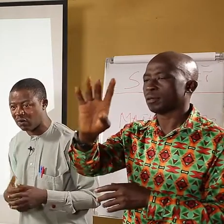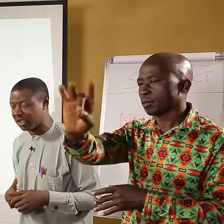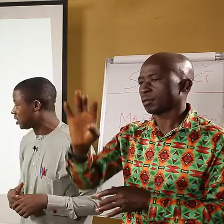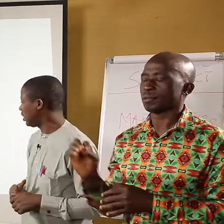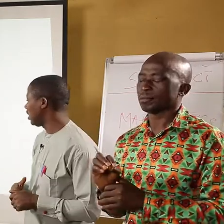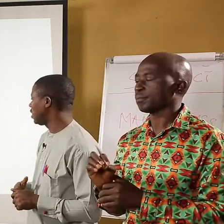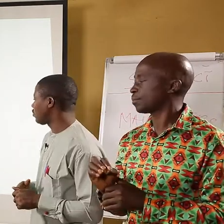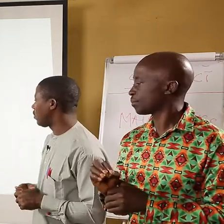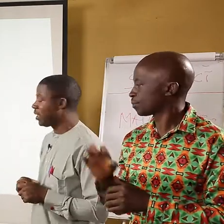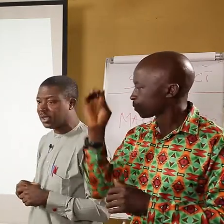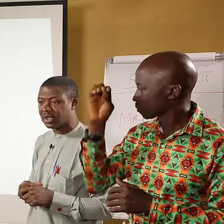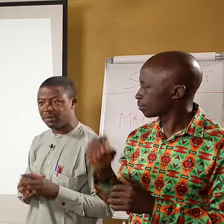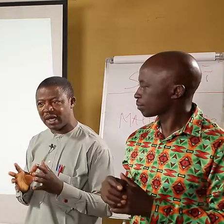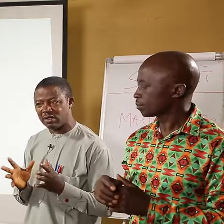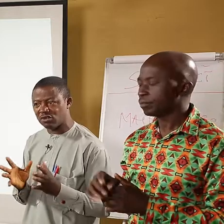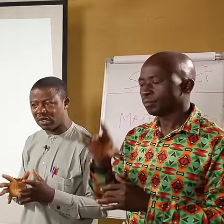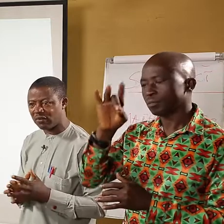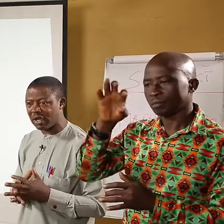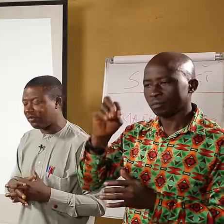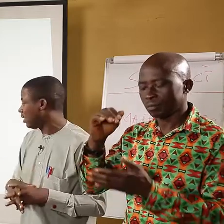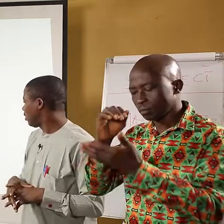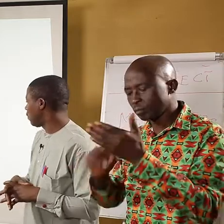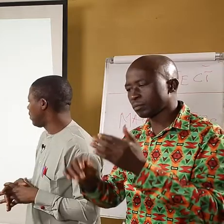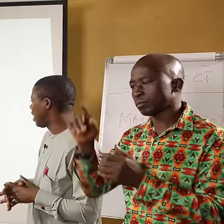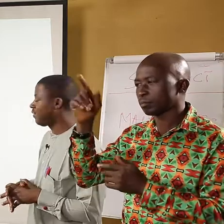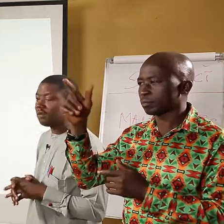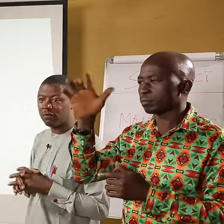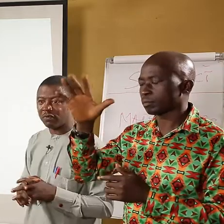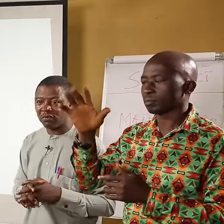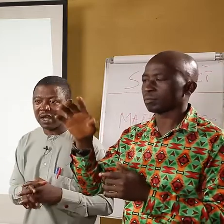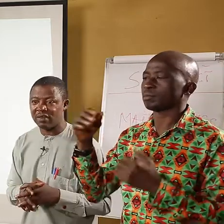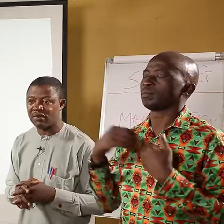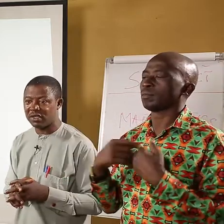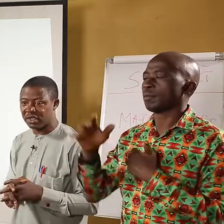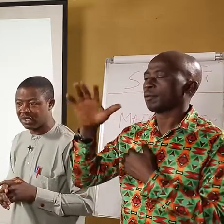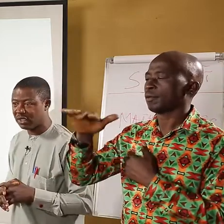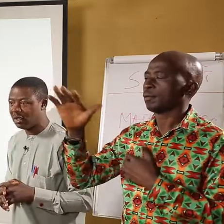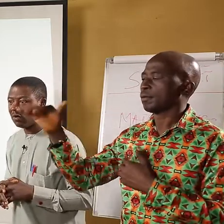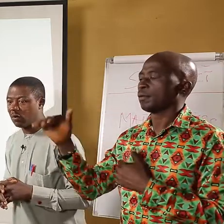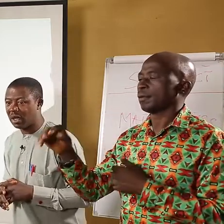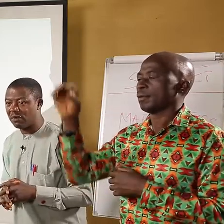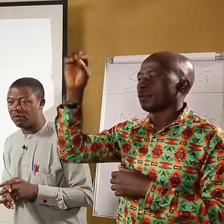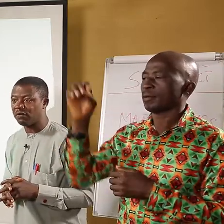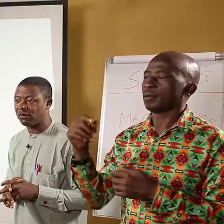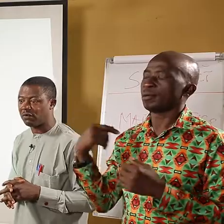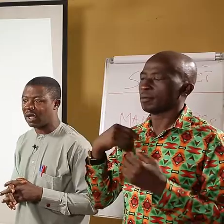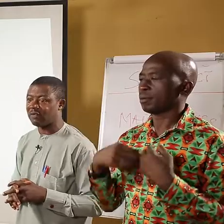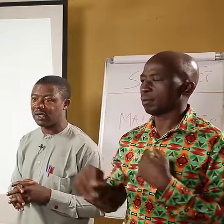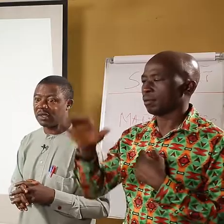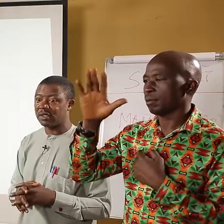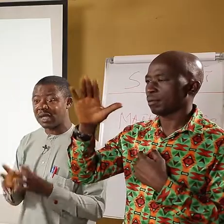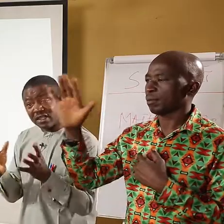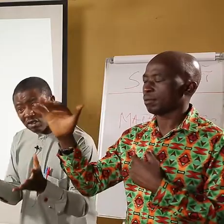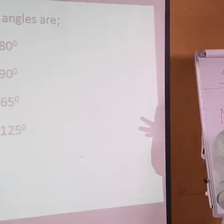our calculation. So 80 minus 25, we'll be having 55 degrees. We'll be having